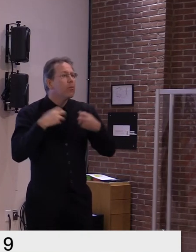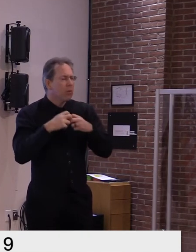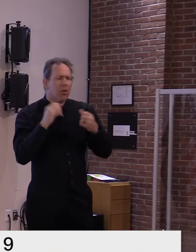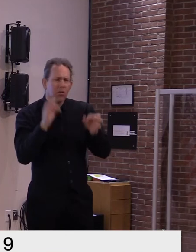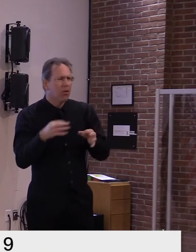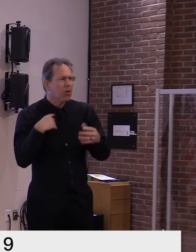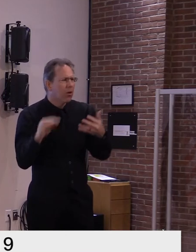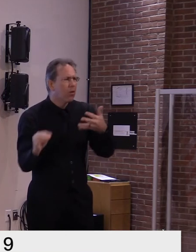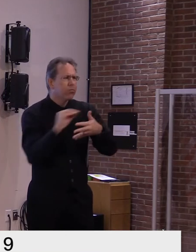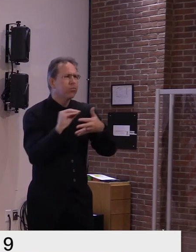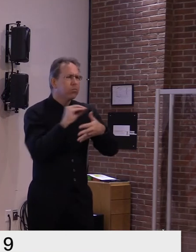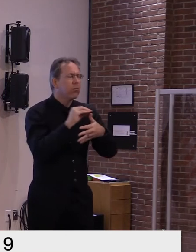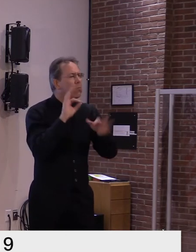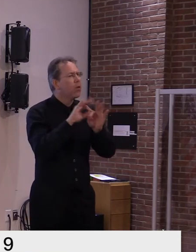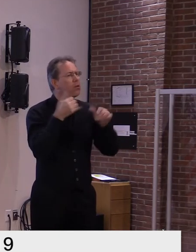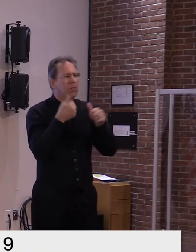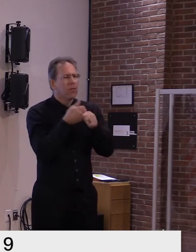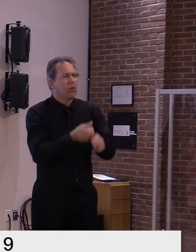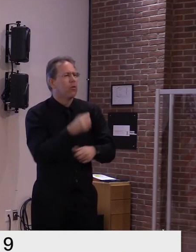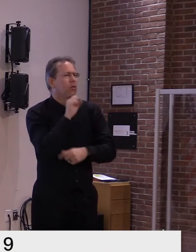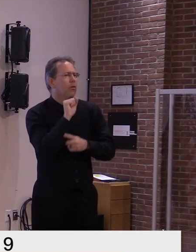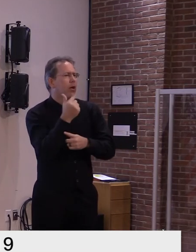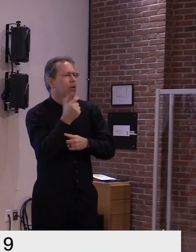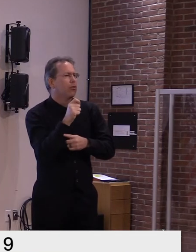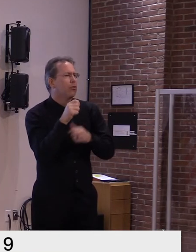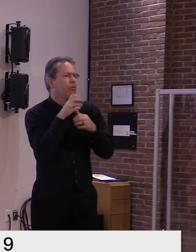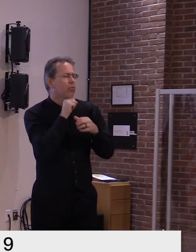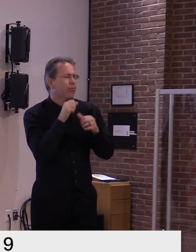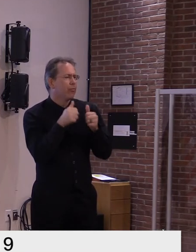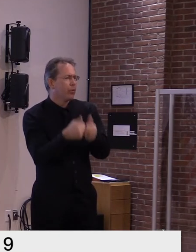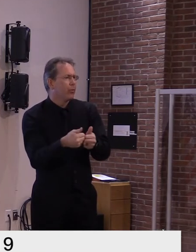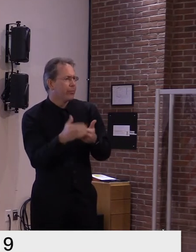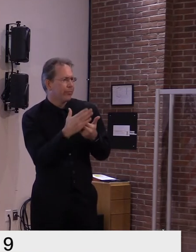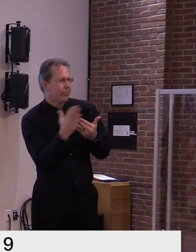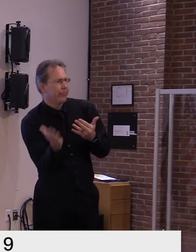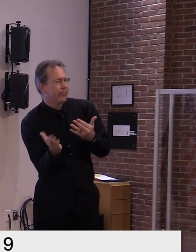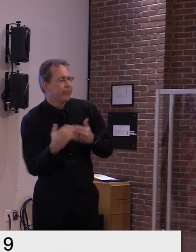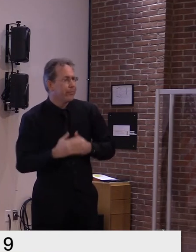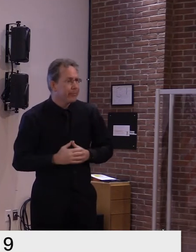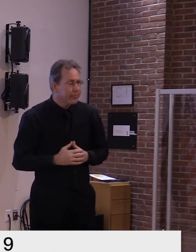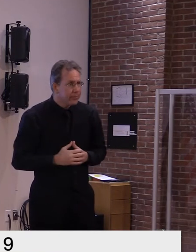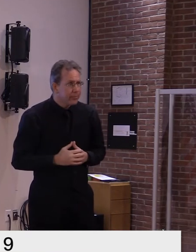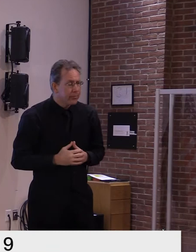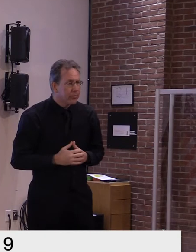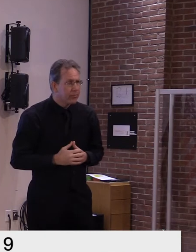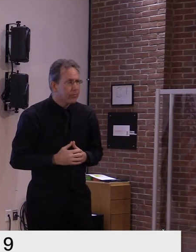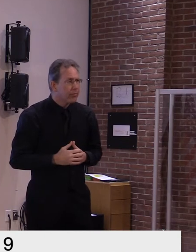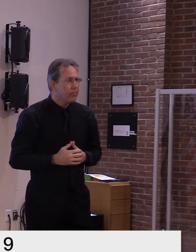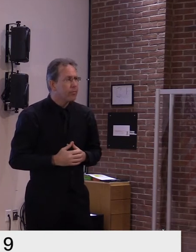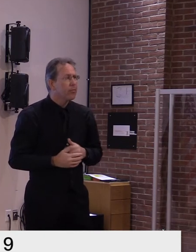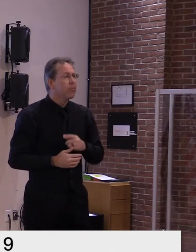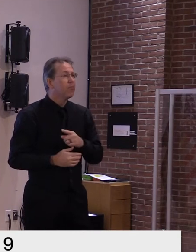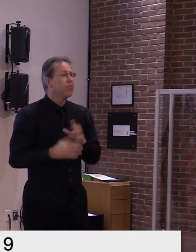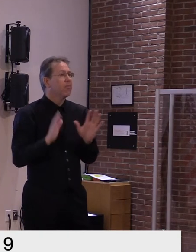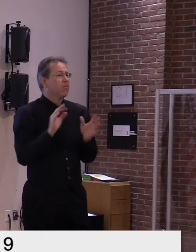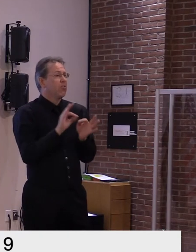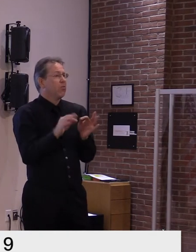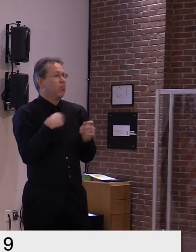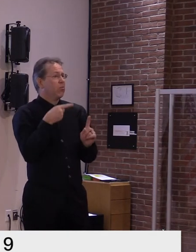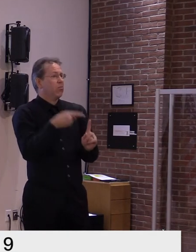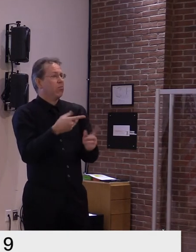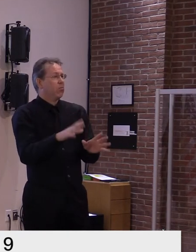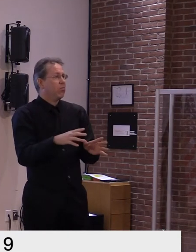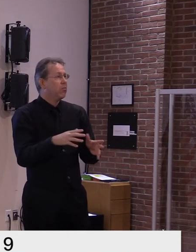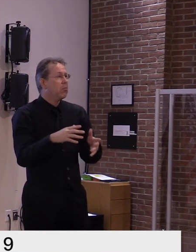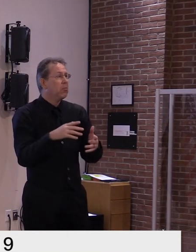grouping that would determine any sort of coming out of priority from